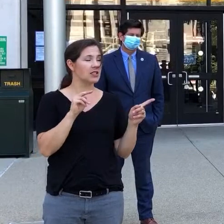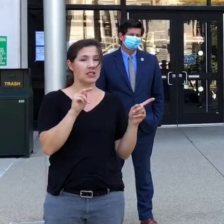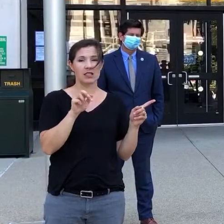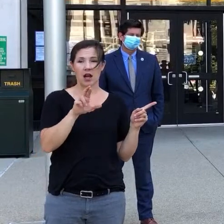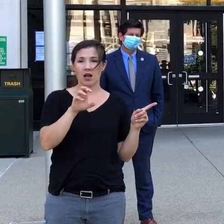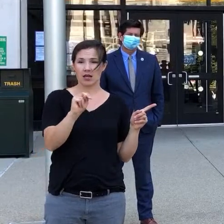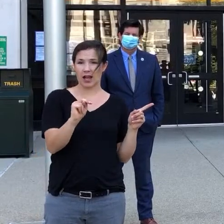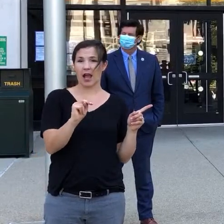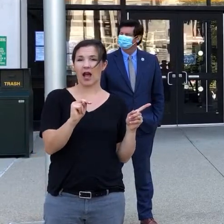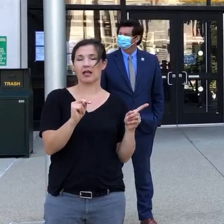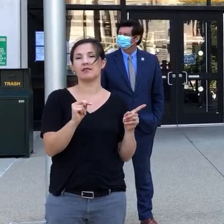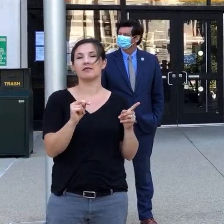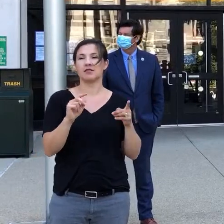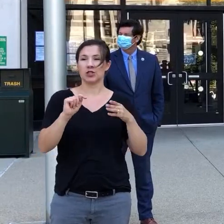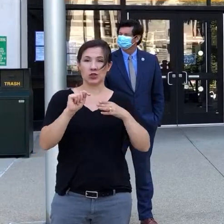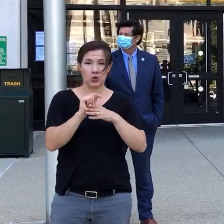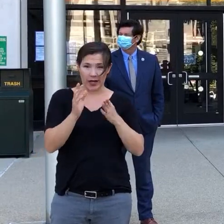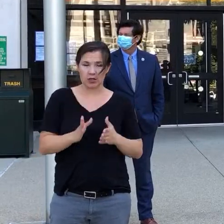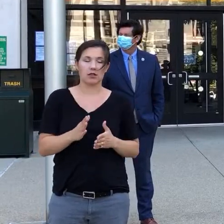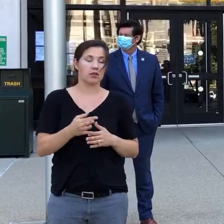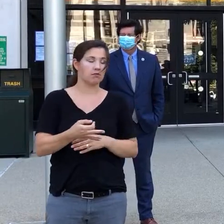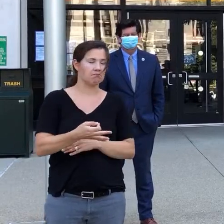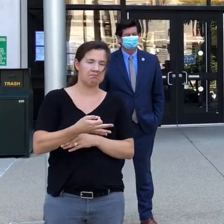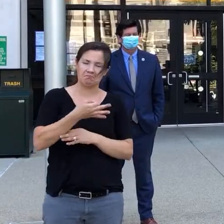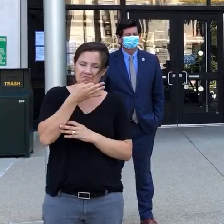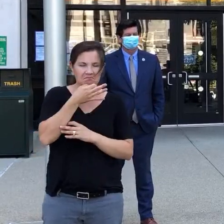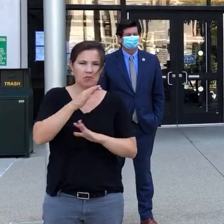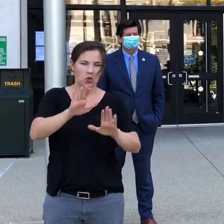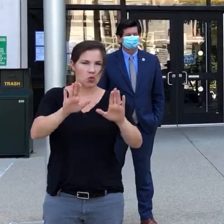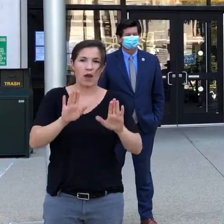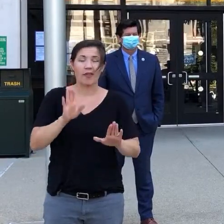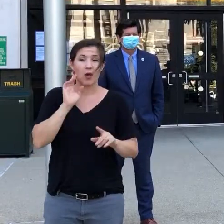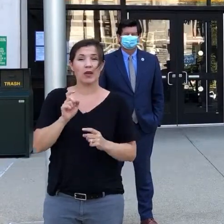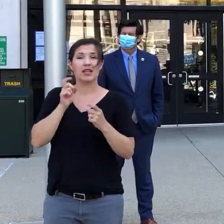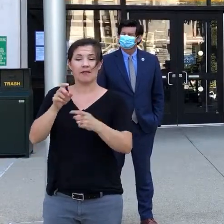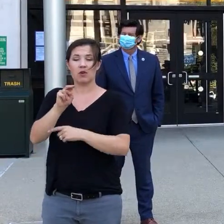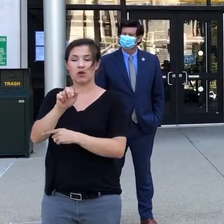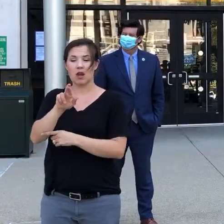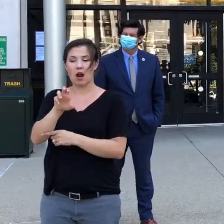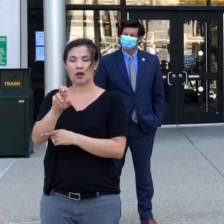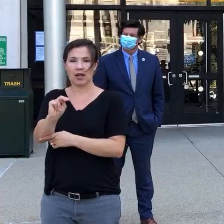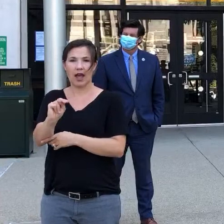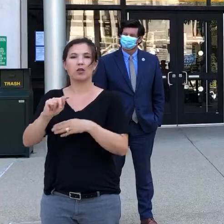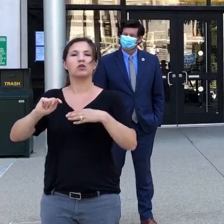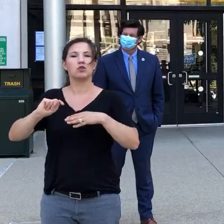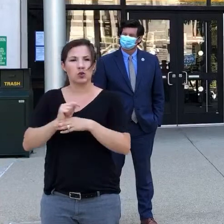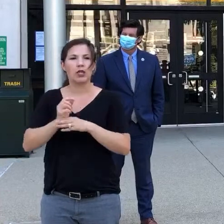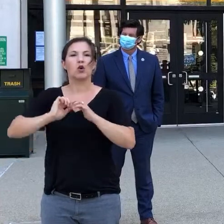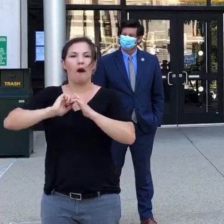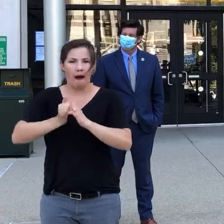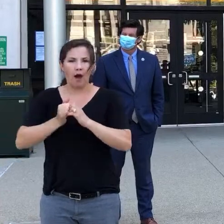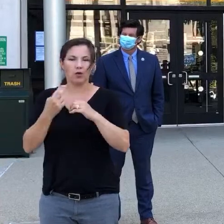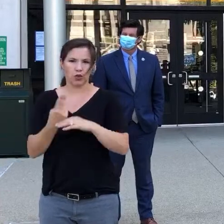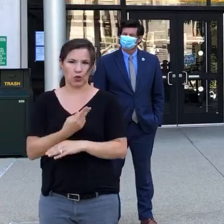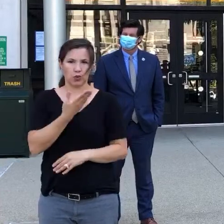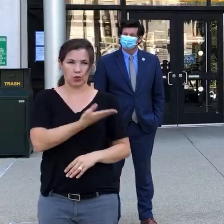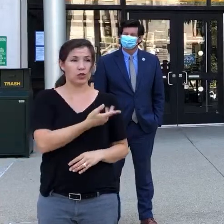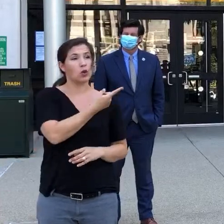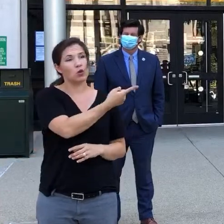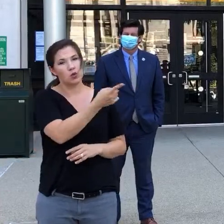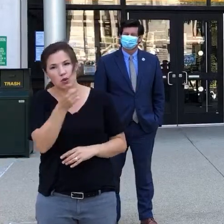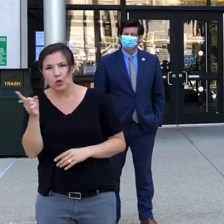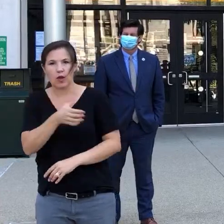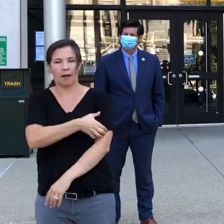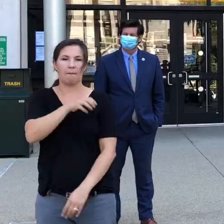trainers par excellence are here, and they will give you a dose of Narcan and train you on how to use it, so you will be